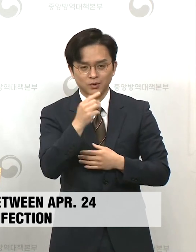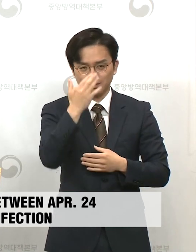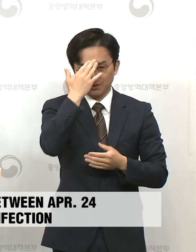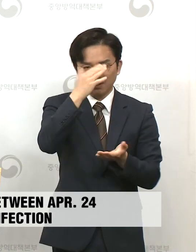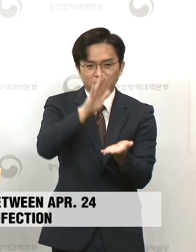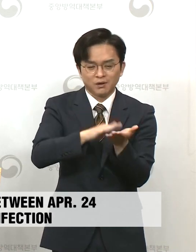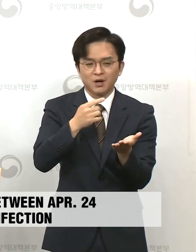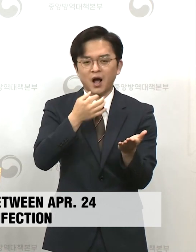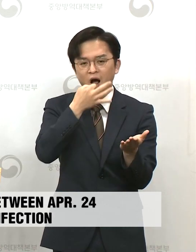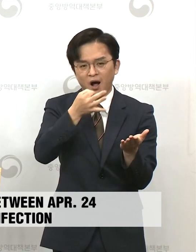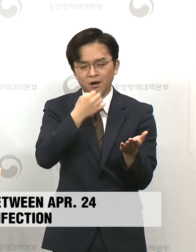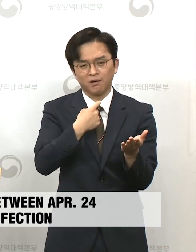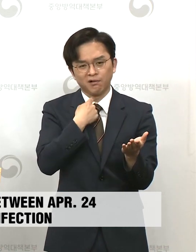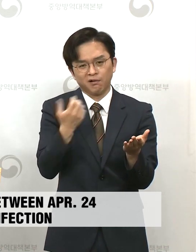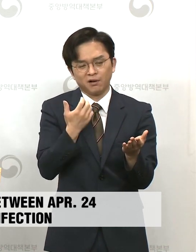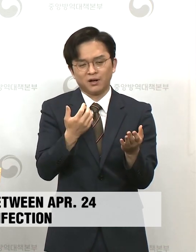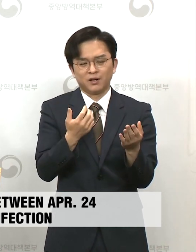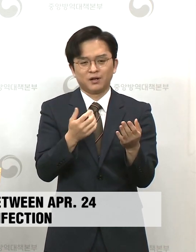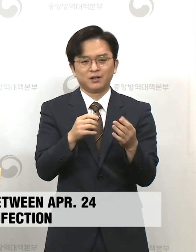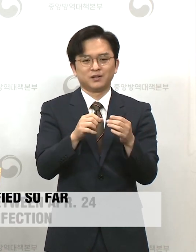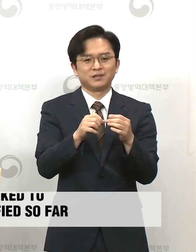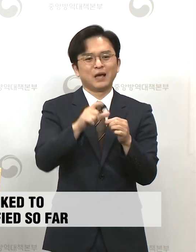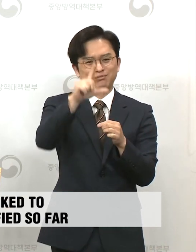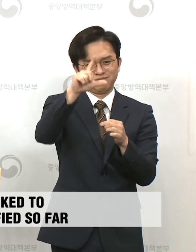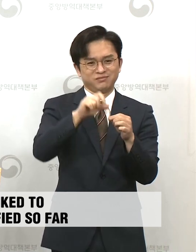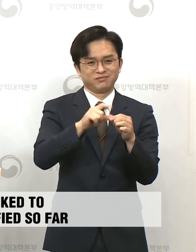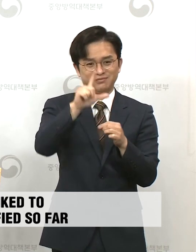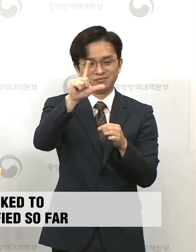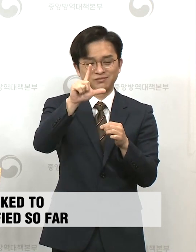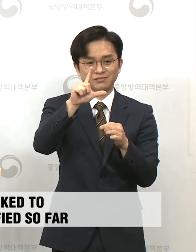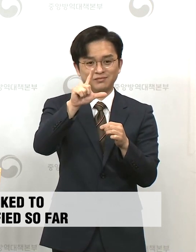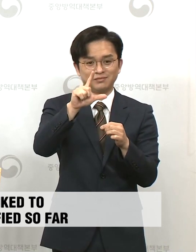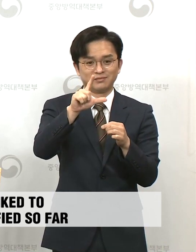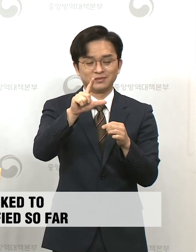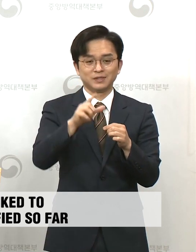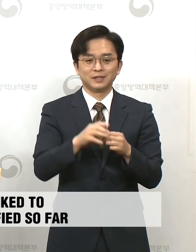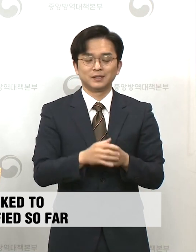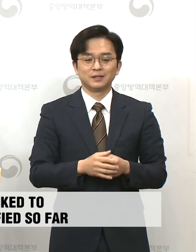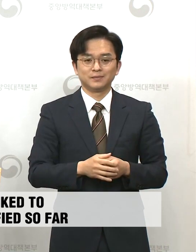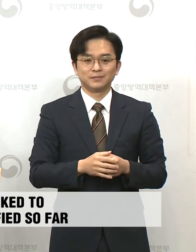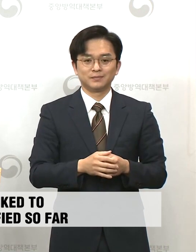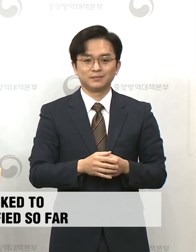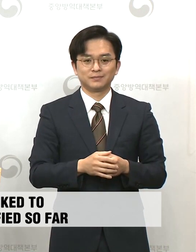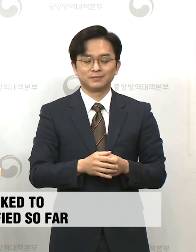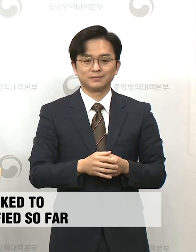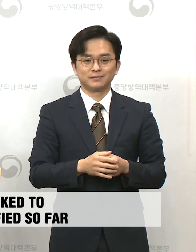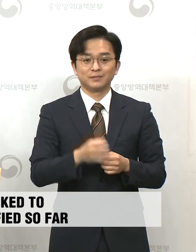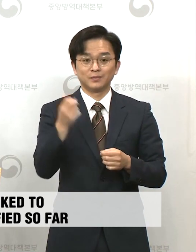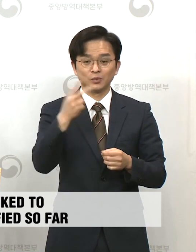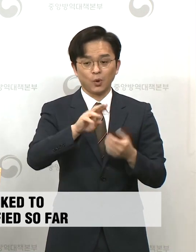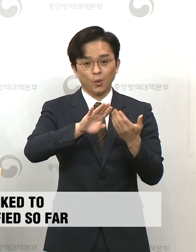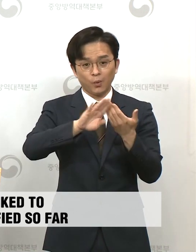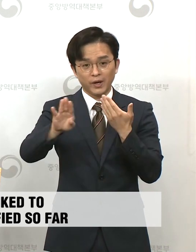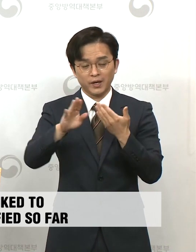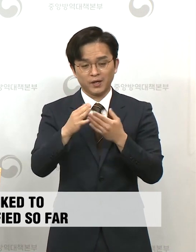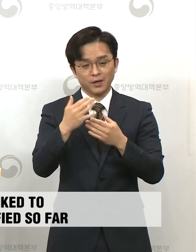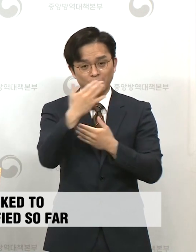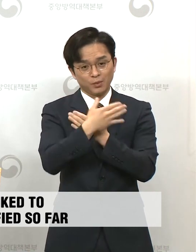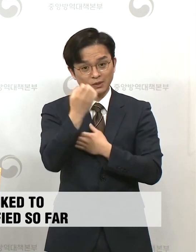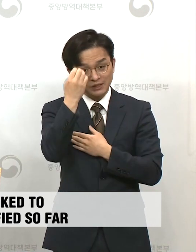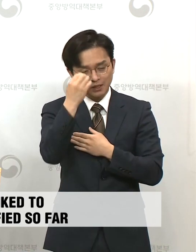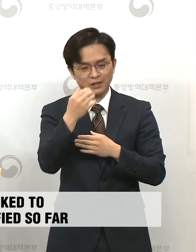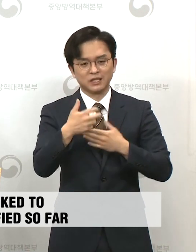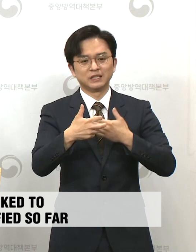only limited them the symptoms to respiratory illnesses and fever, and the rest